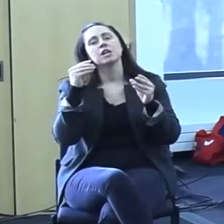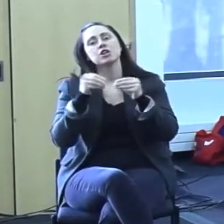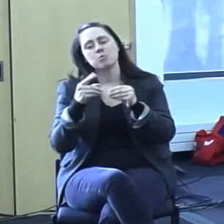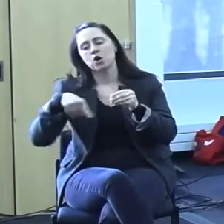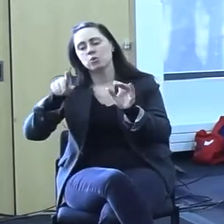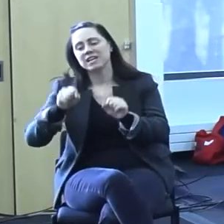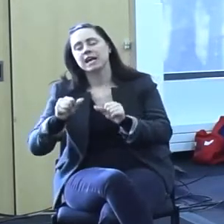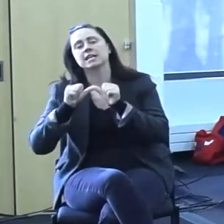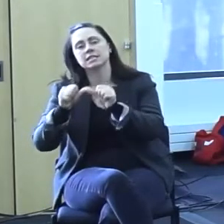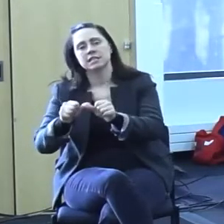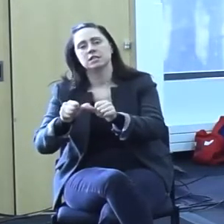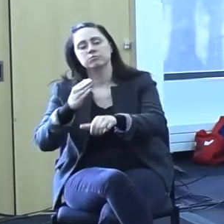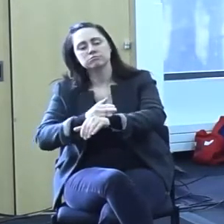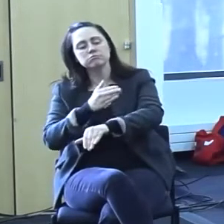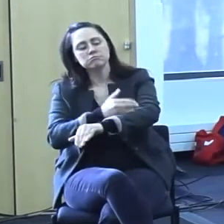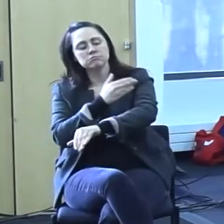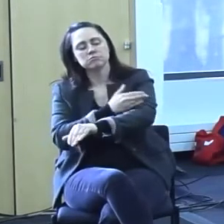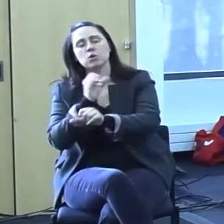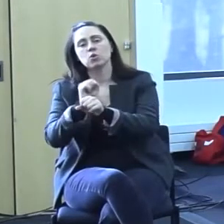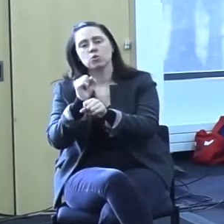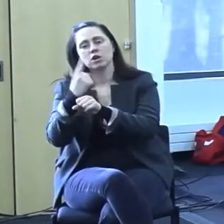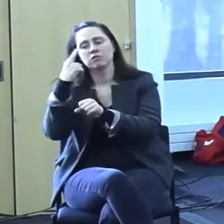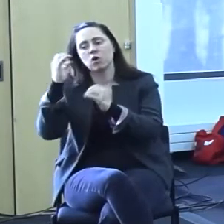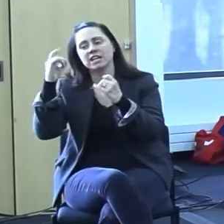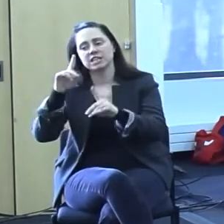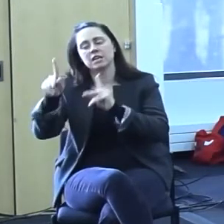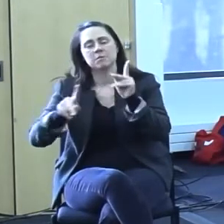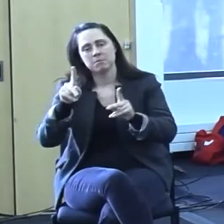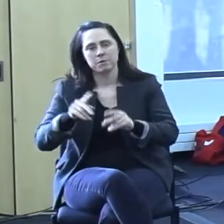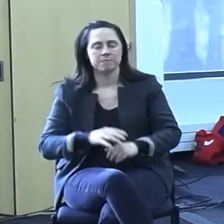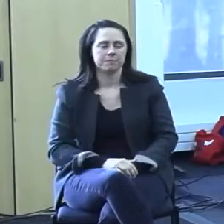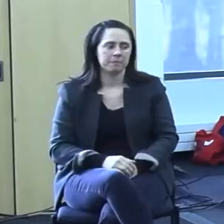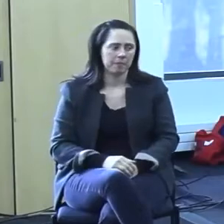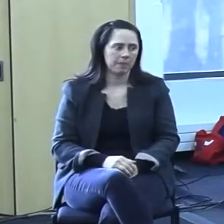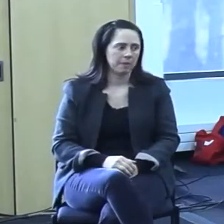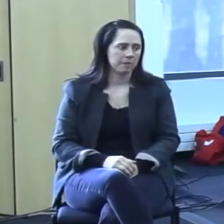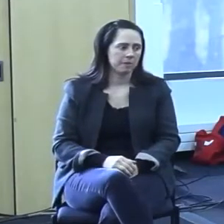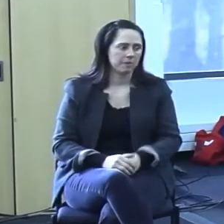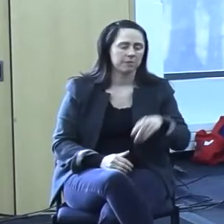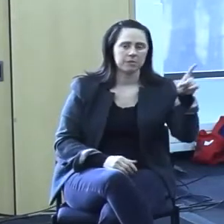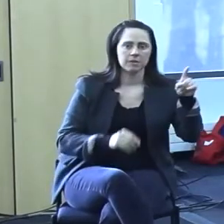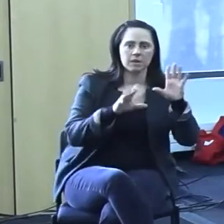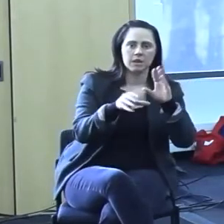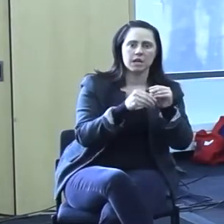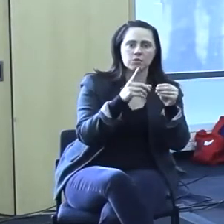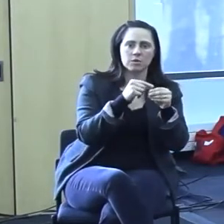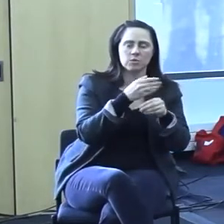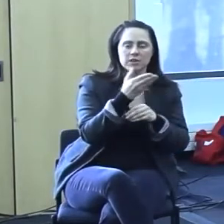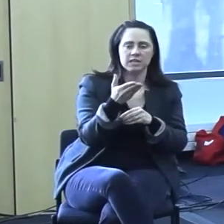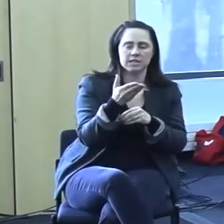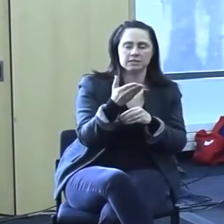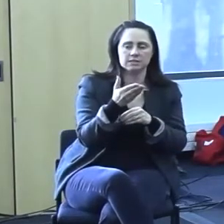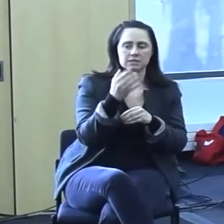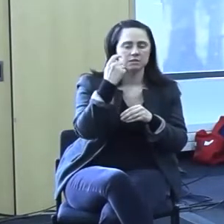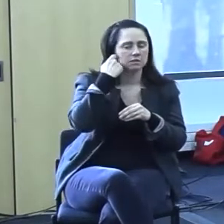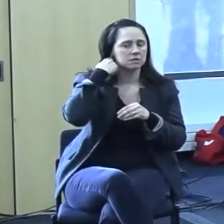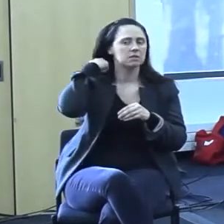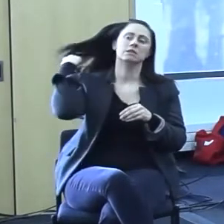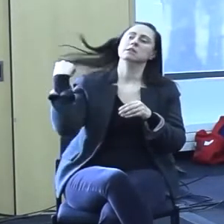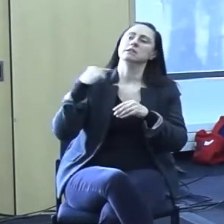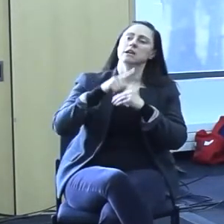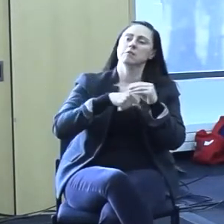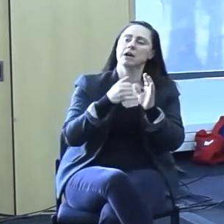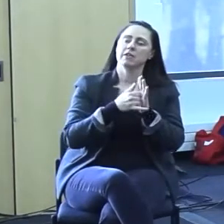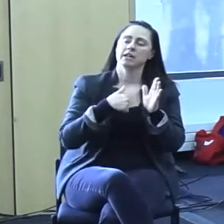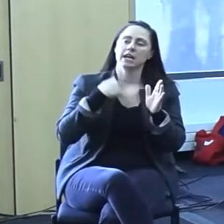we can continue to work towards educating people. I just wanted to add one more thing that about that.